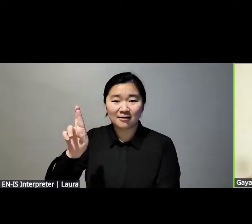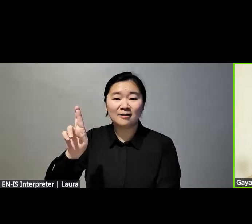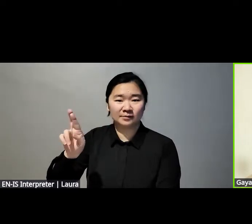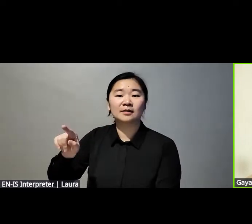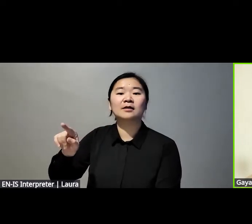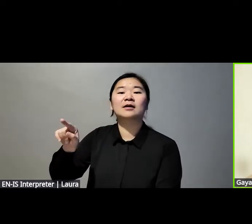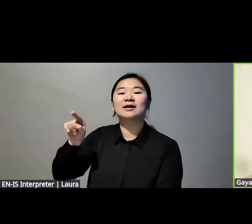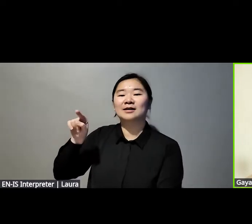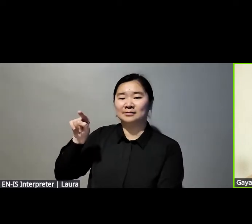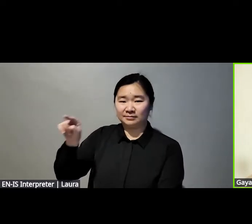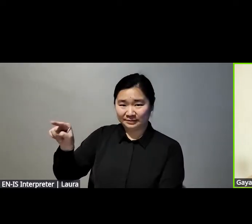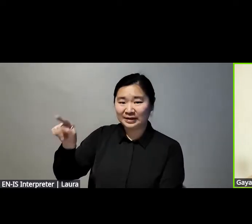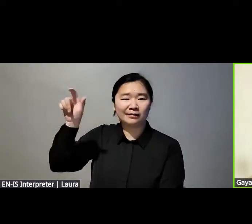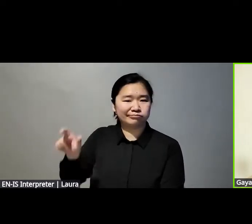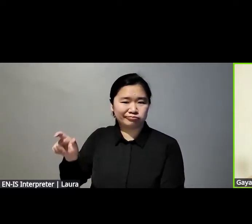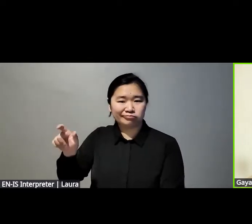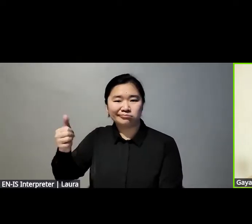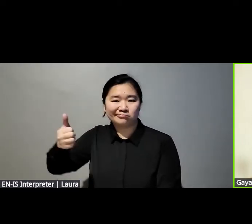zones.